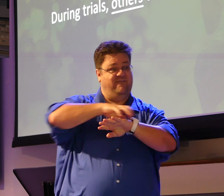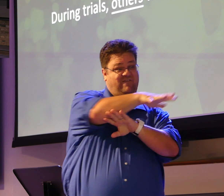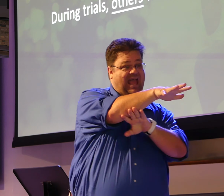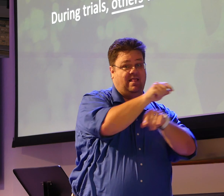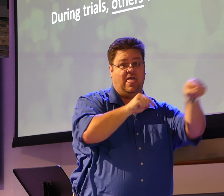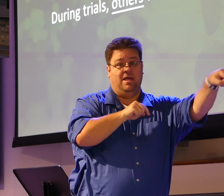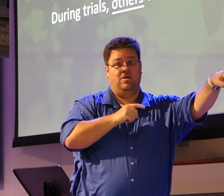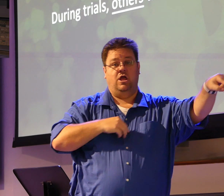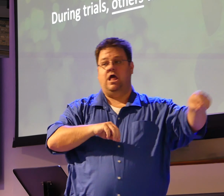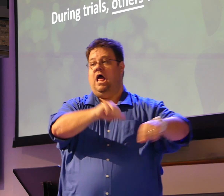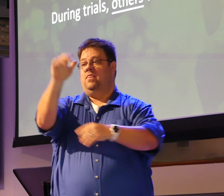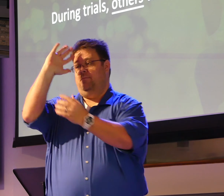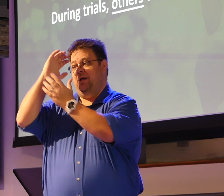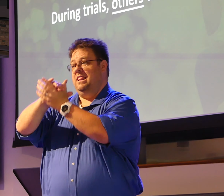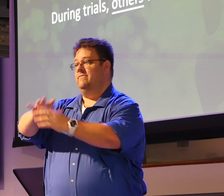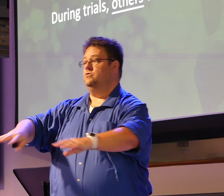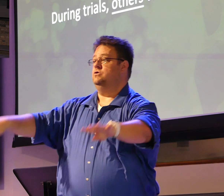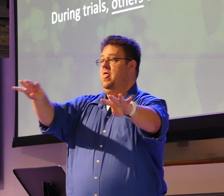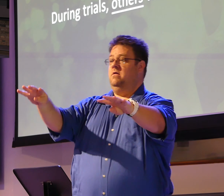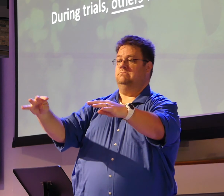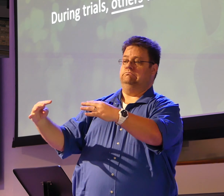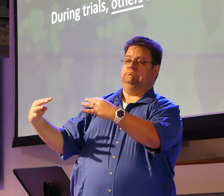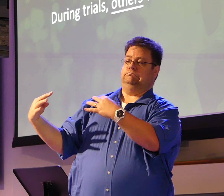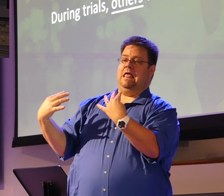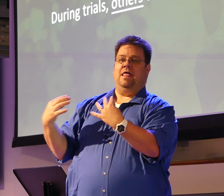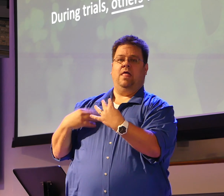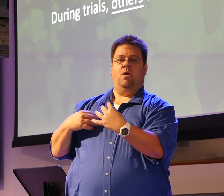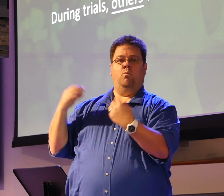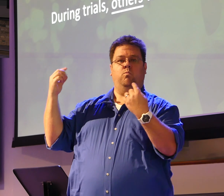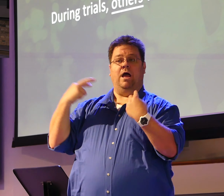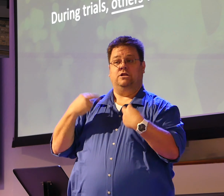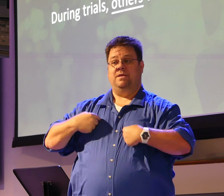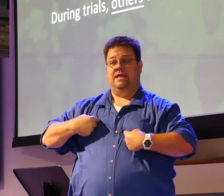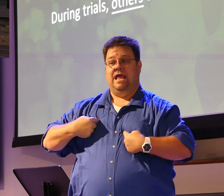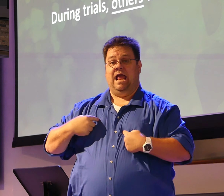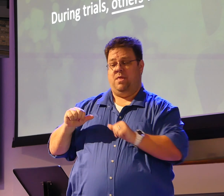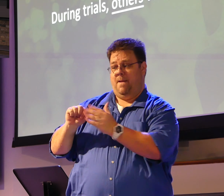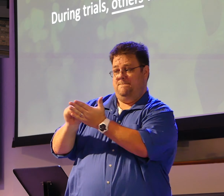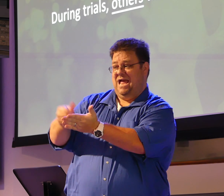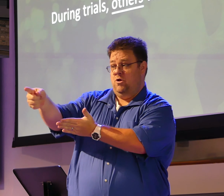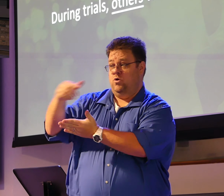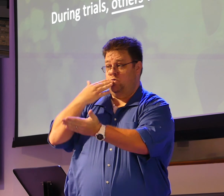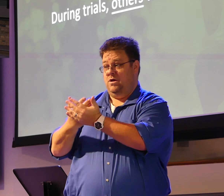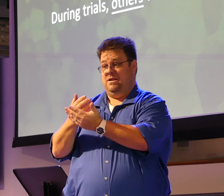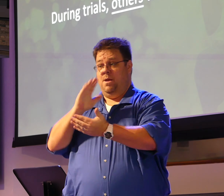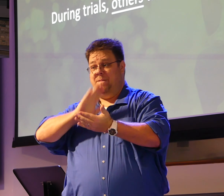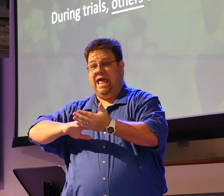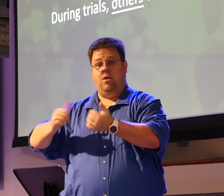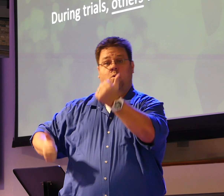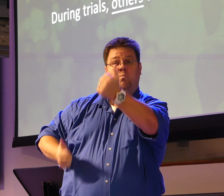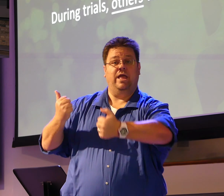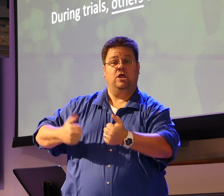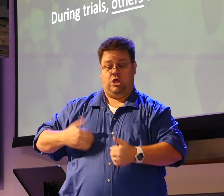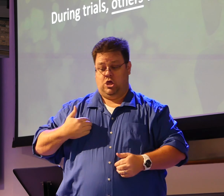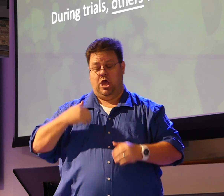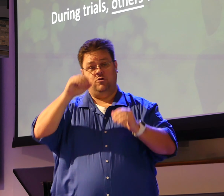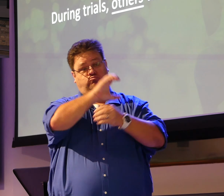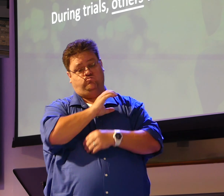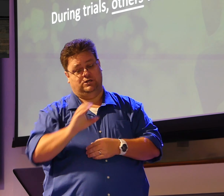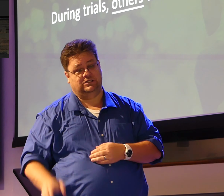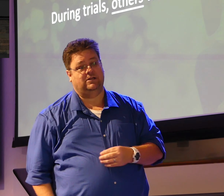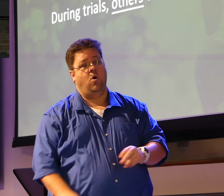affected by our attitude in trials guess what other believers are also impacted they're watching you and they are impacted for good or